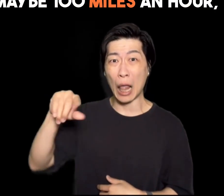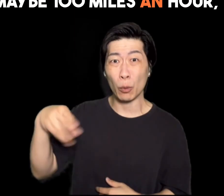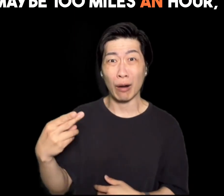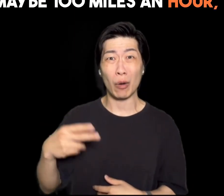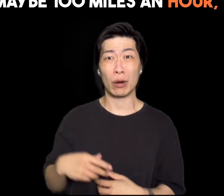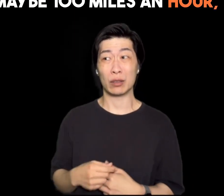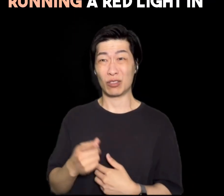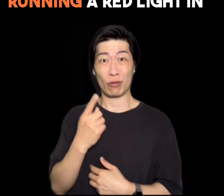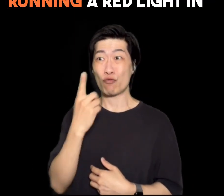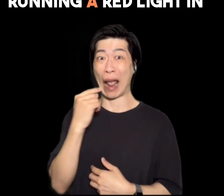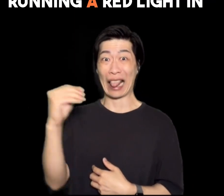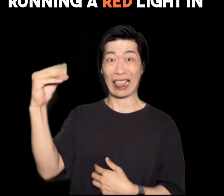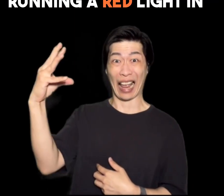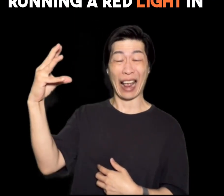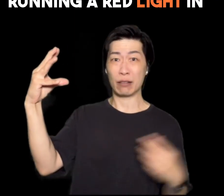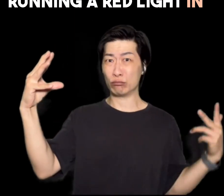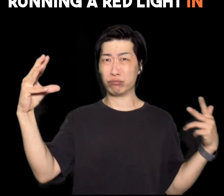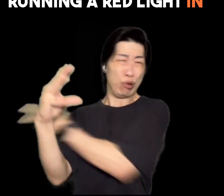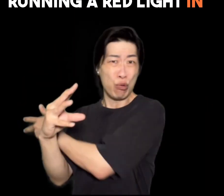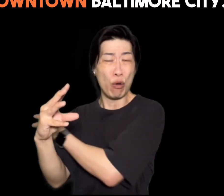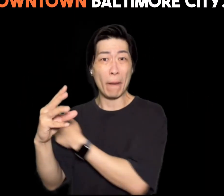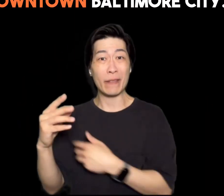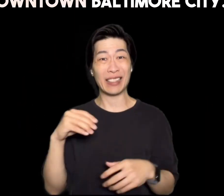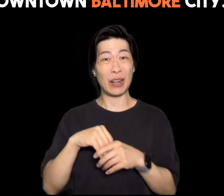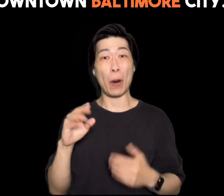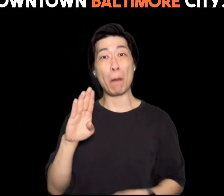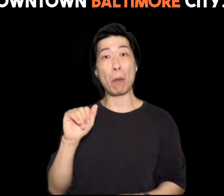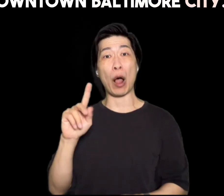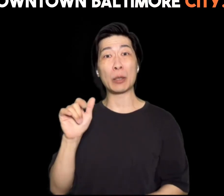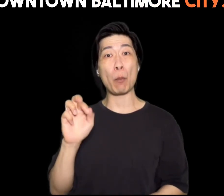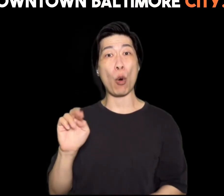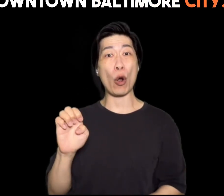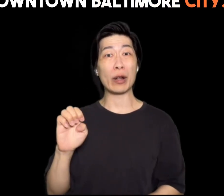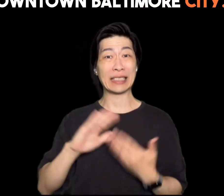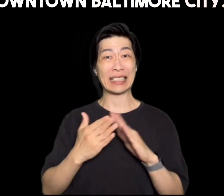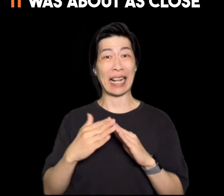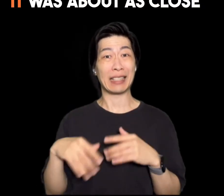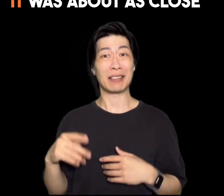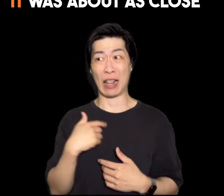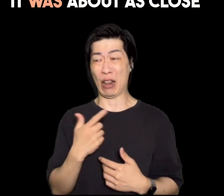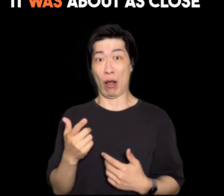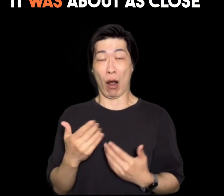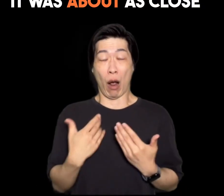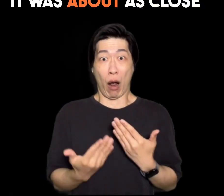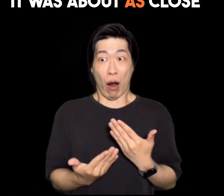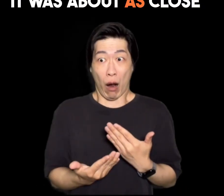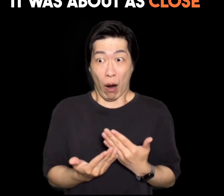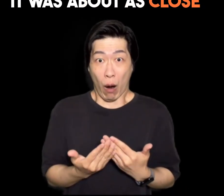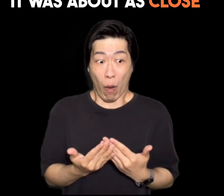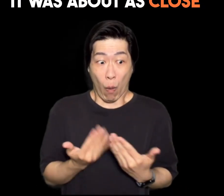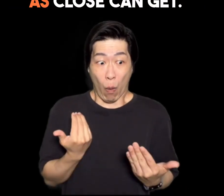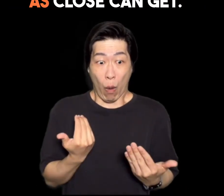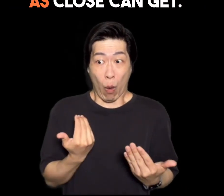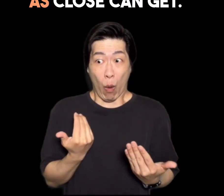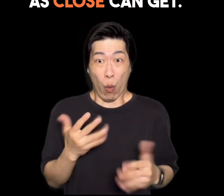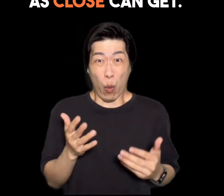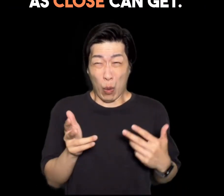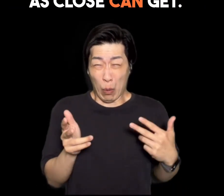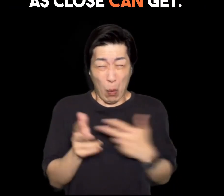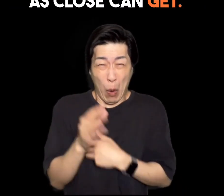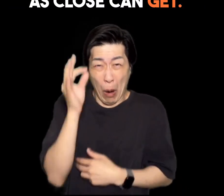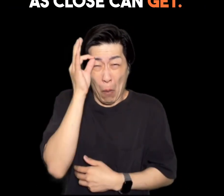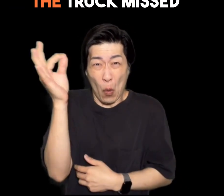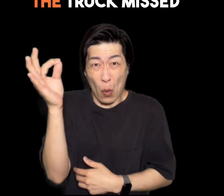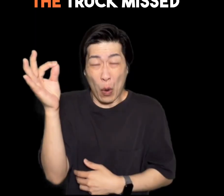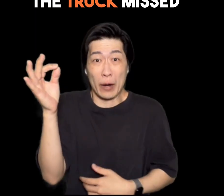100 miles an hour, running a red light in downtown Baltimore City. It was about as close